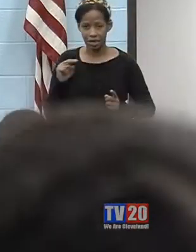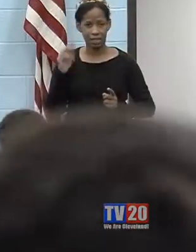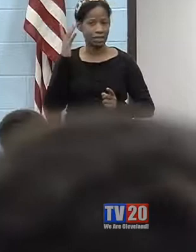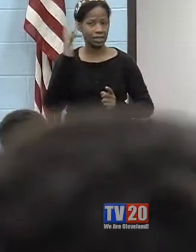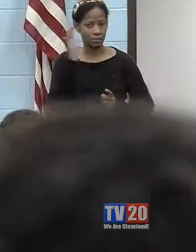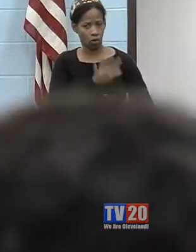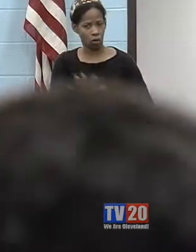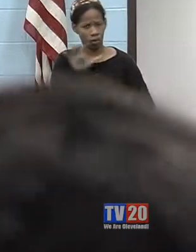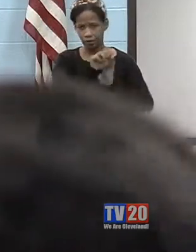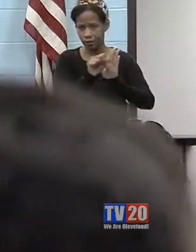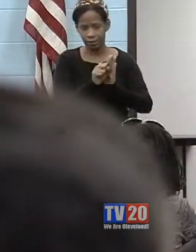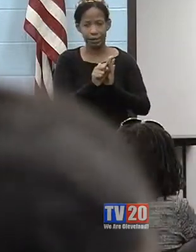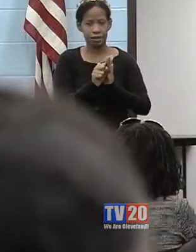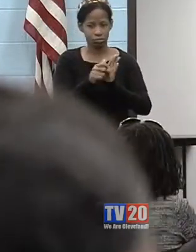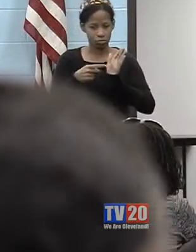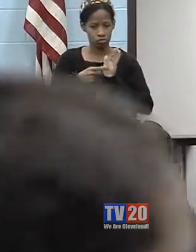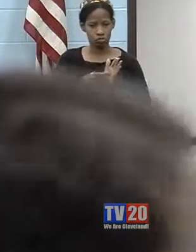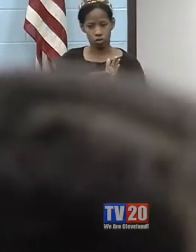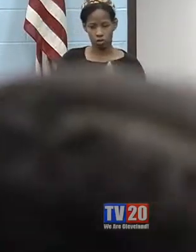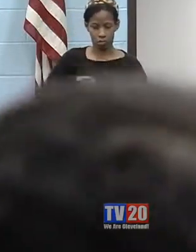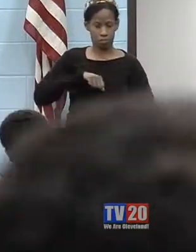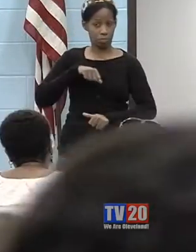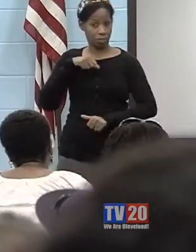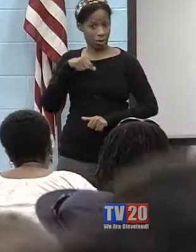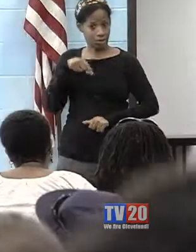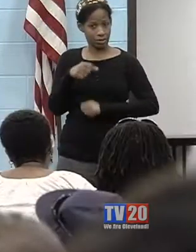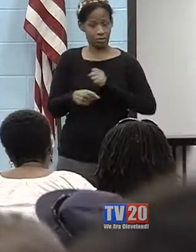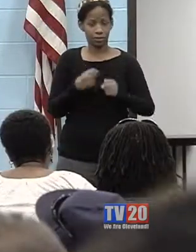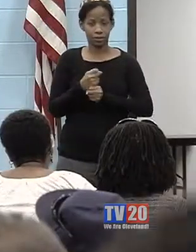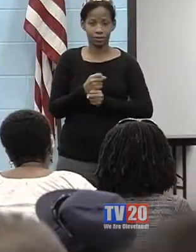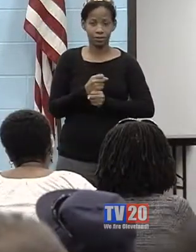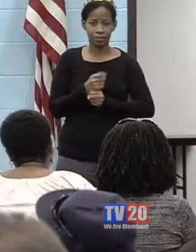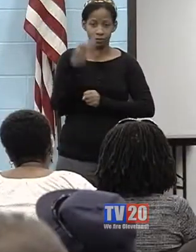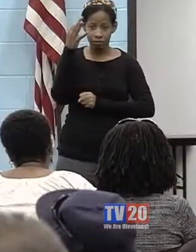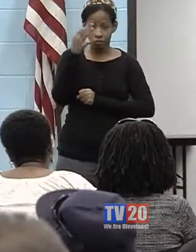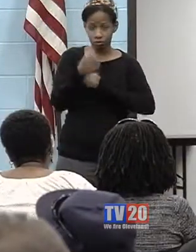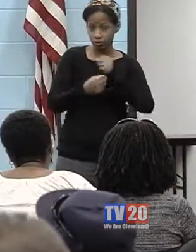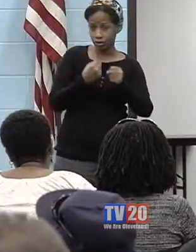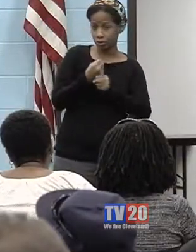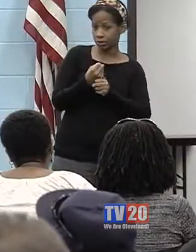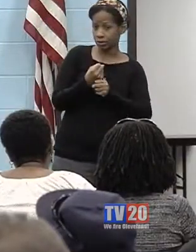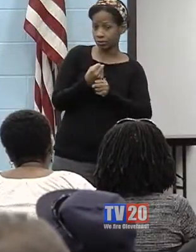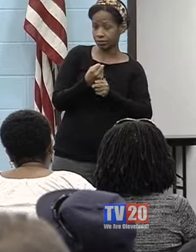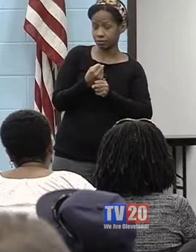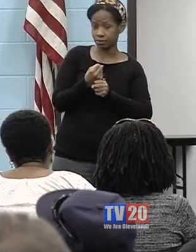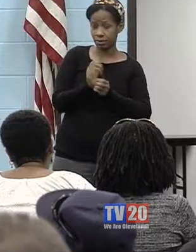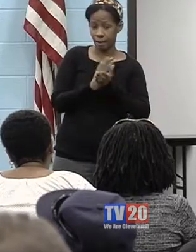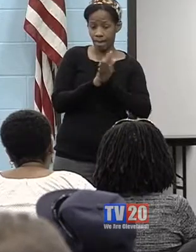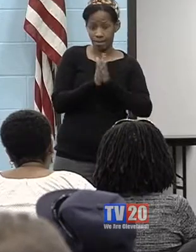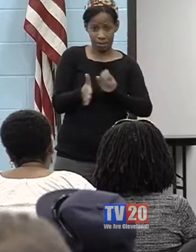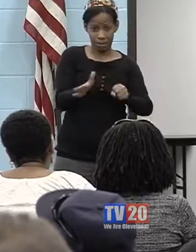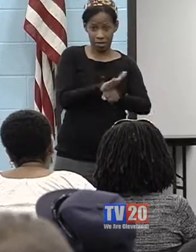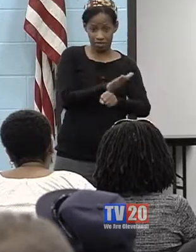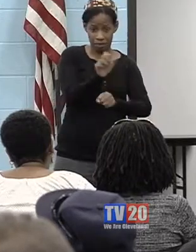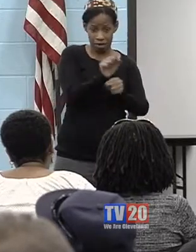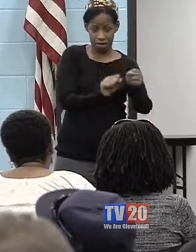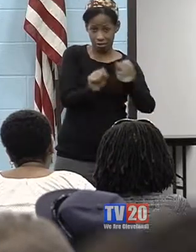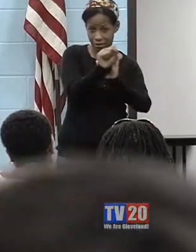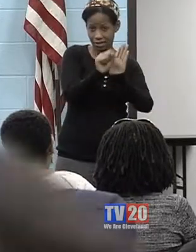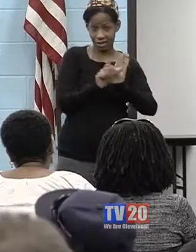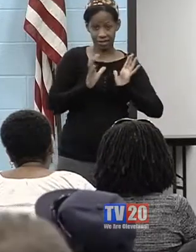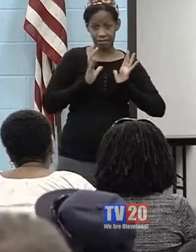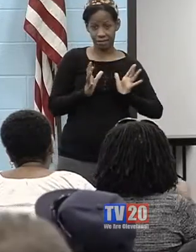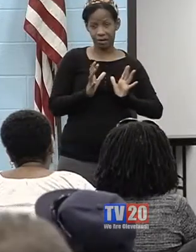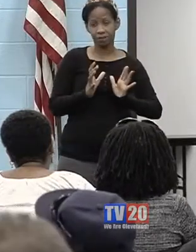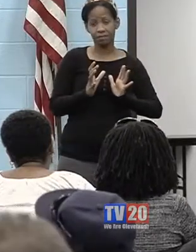because we've shown the way. And I predict in the years to come, not only will the white cane be covered everywhere in the nation,